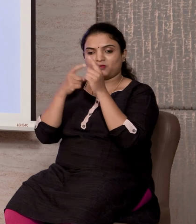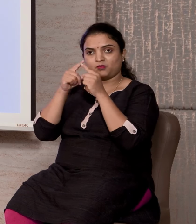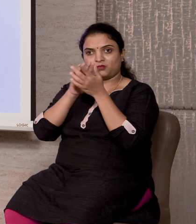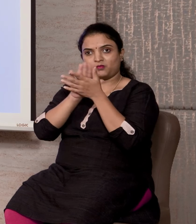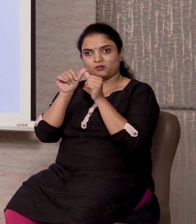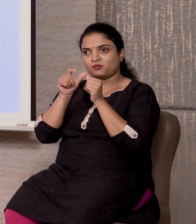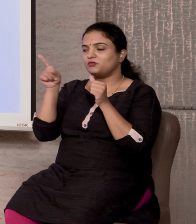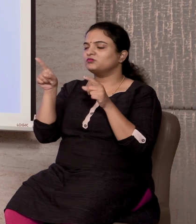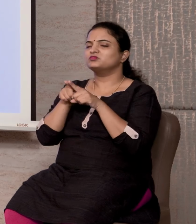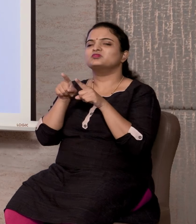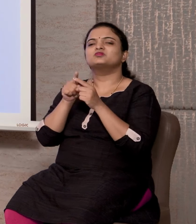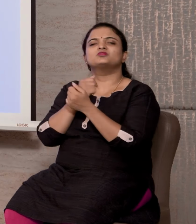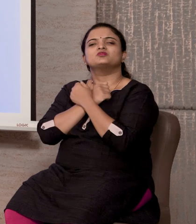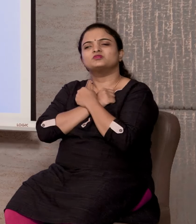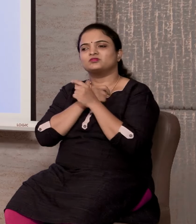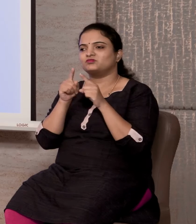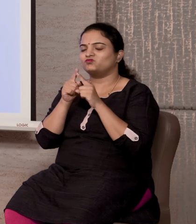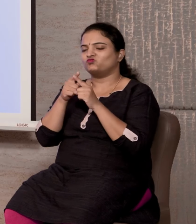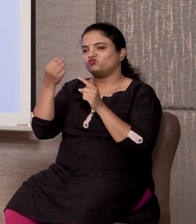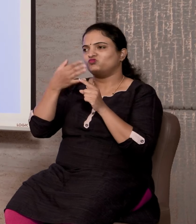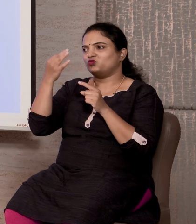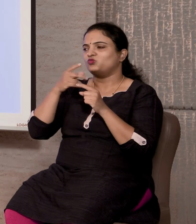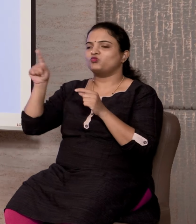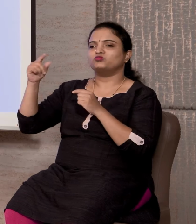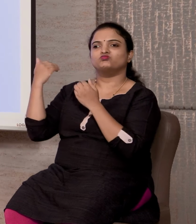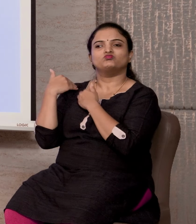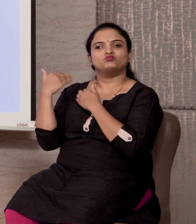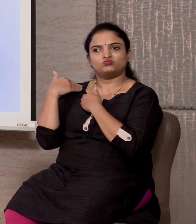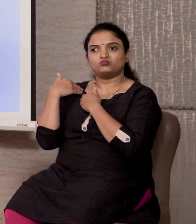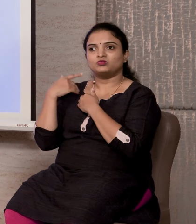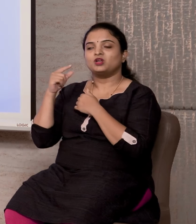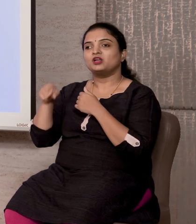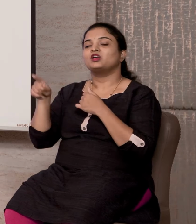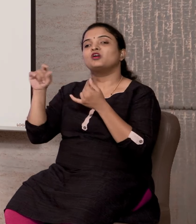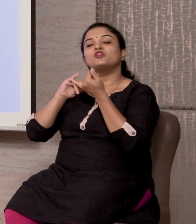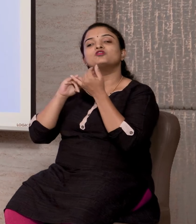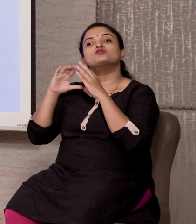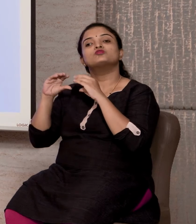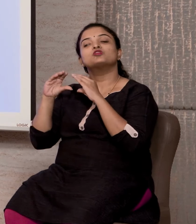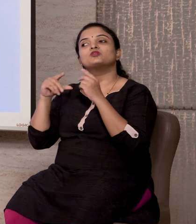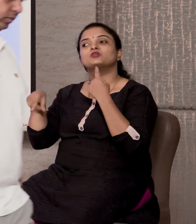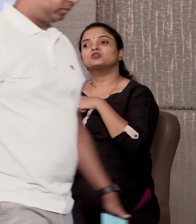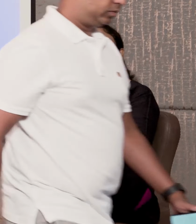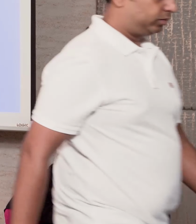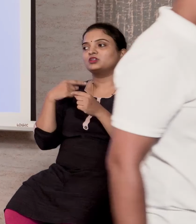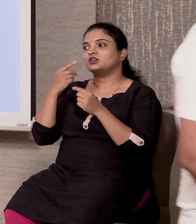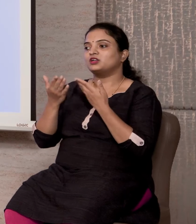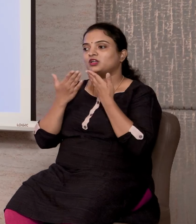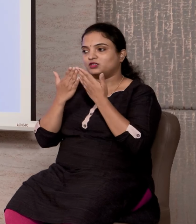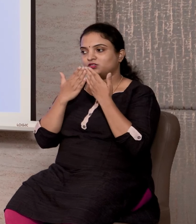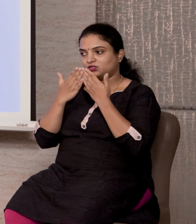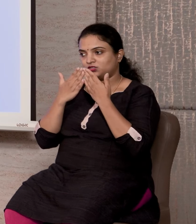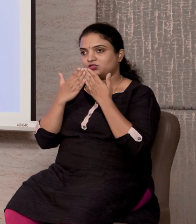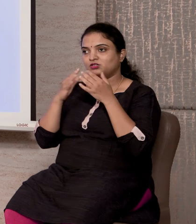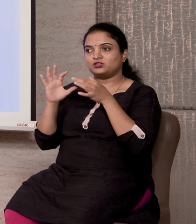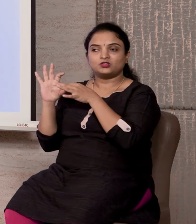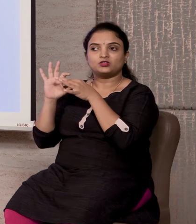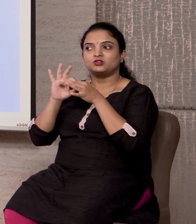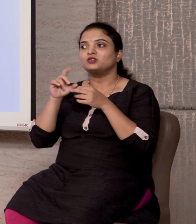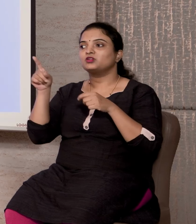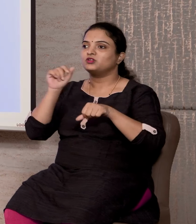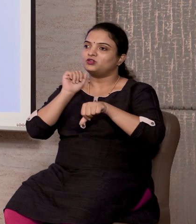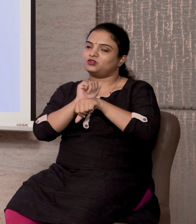So Partha loves to wear many hats. Currently, he's a software professional, educator, and a researcher. Currently, he's working